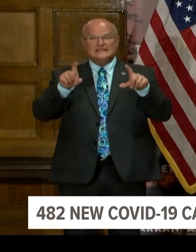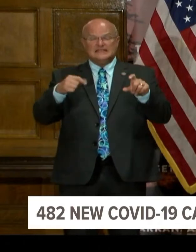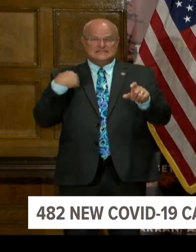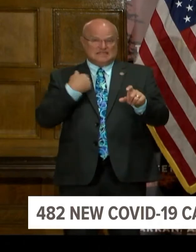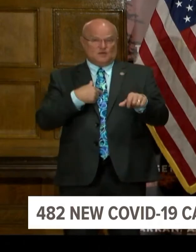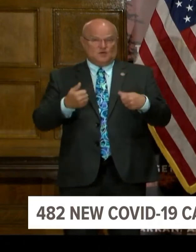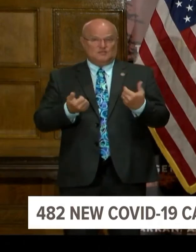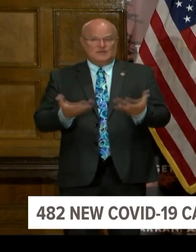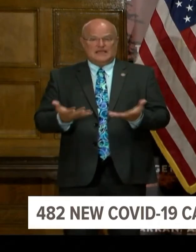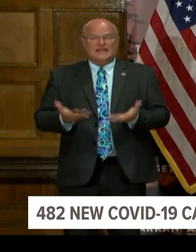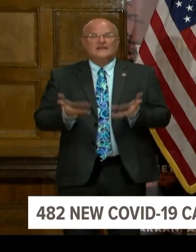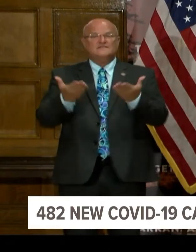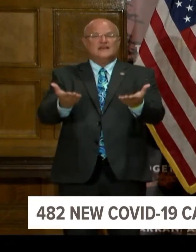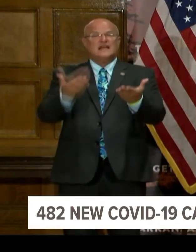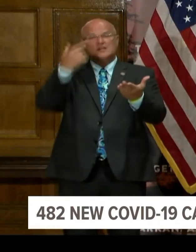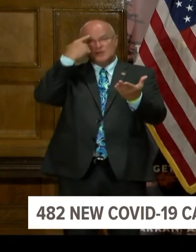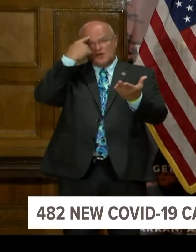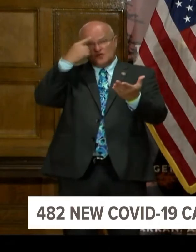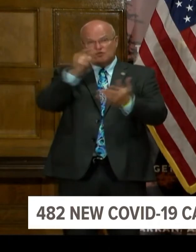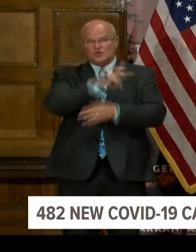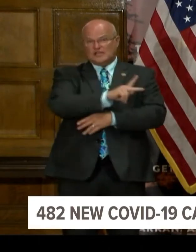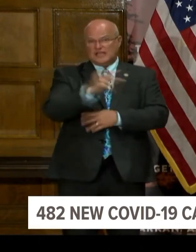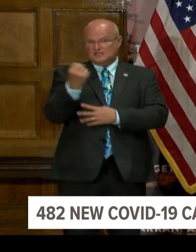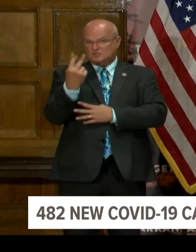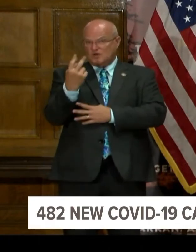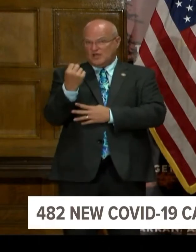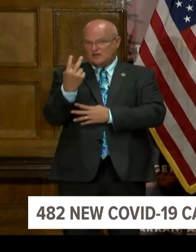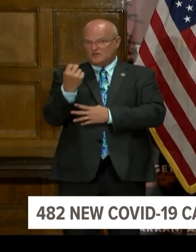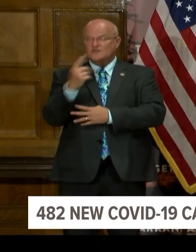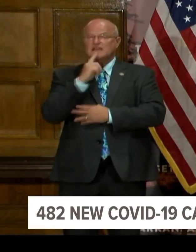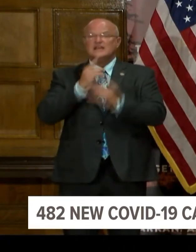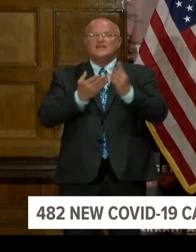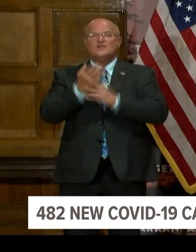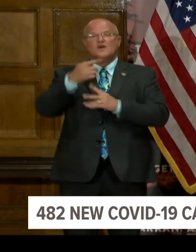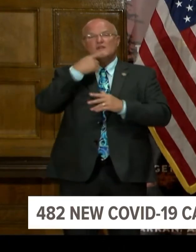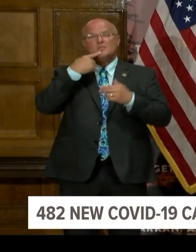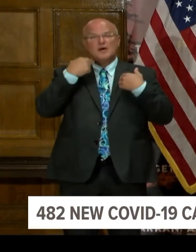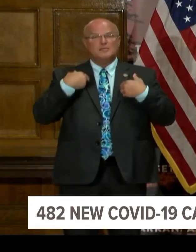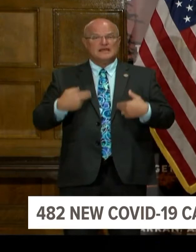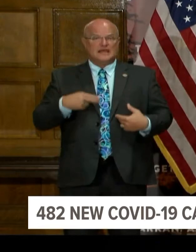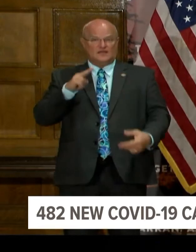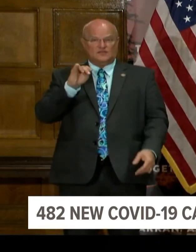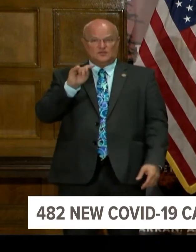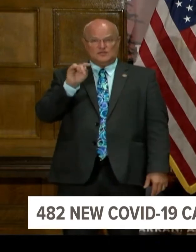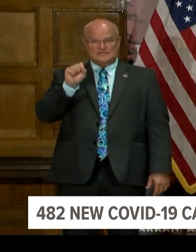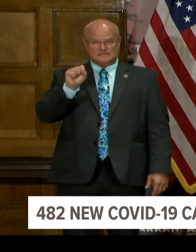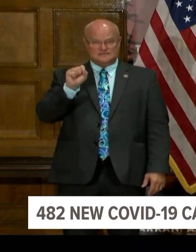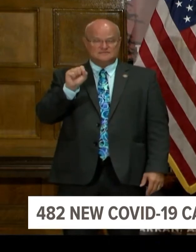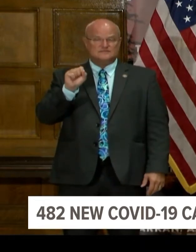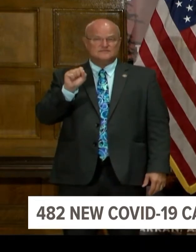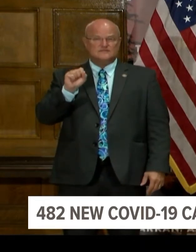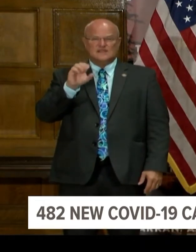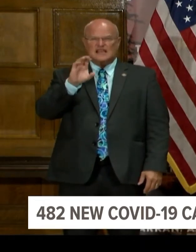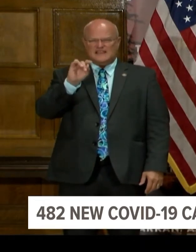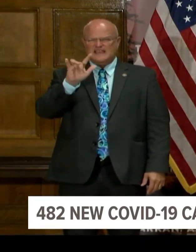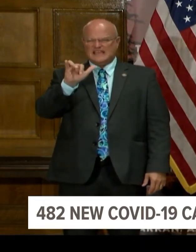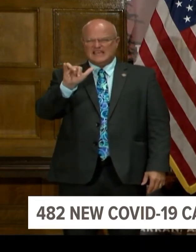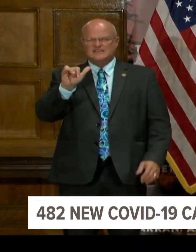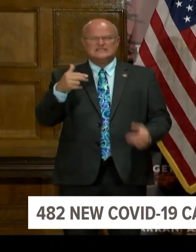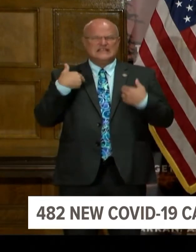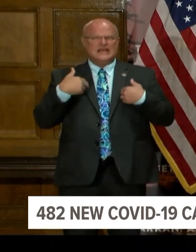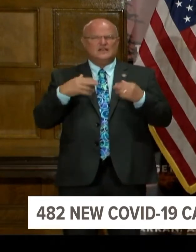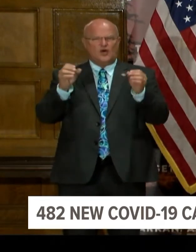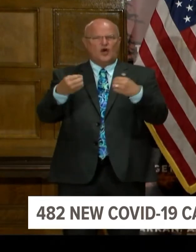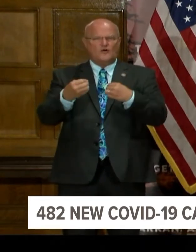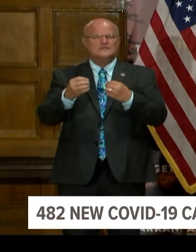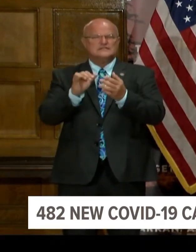we're making available for K through 12 is through our public health units, our county health